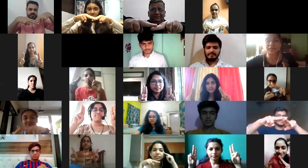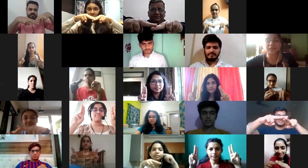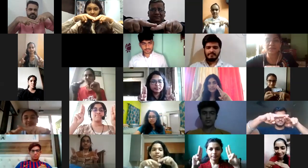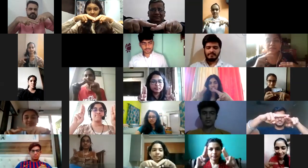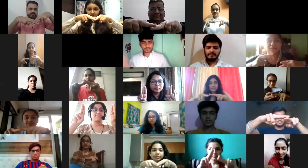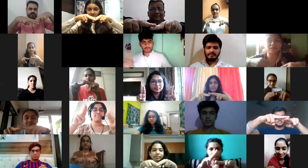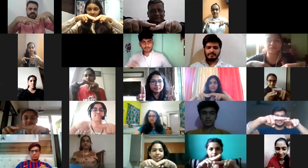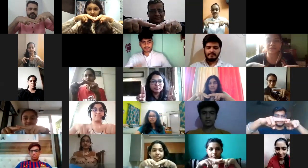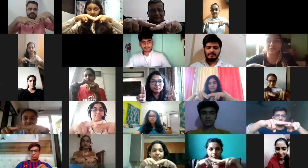Yes.